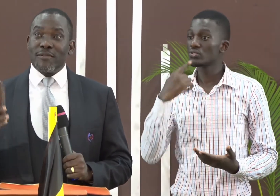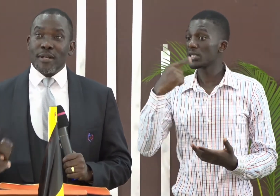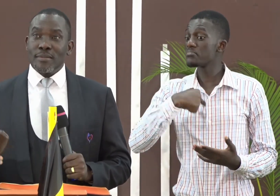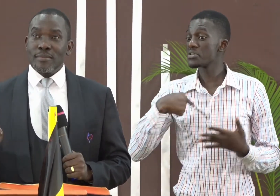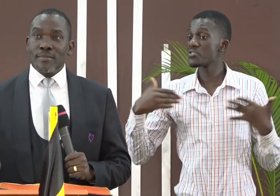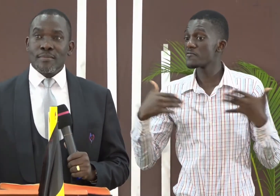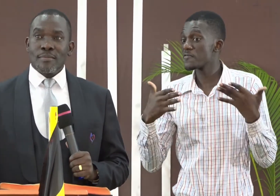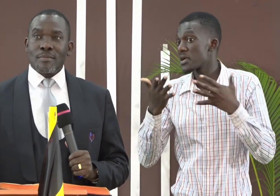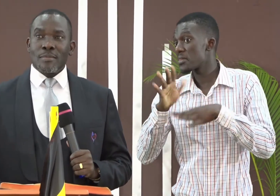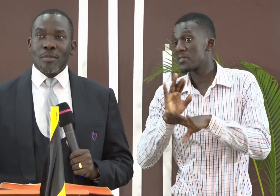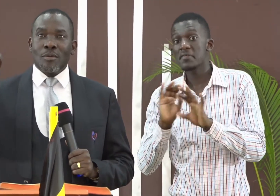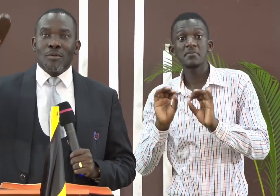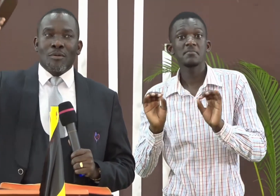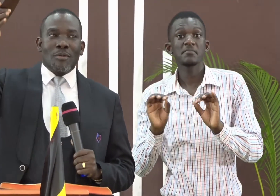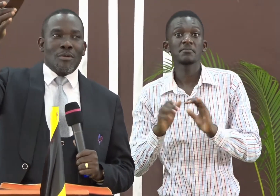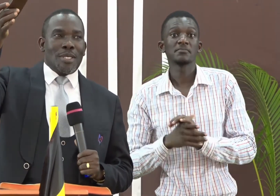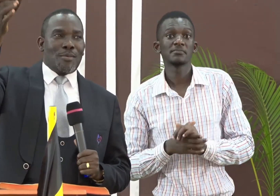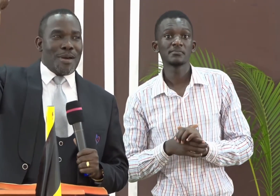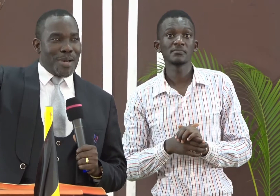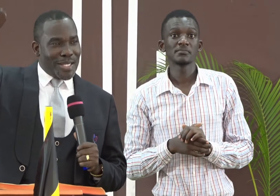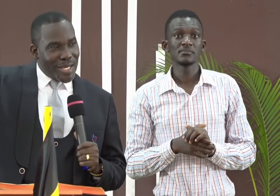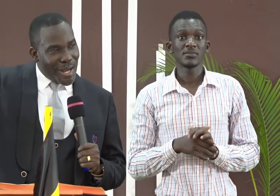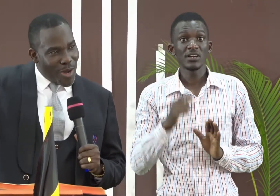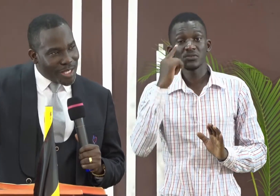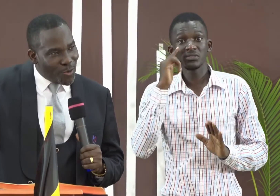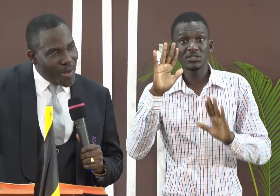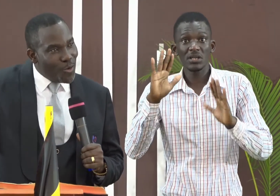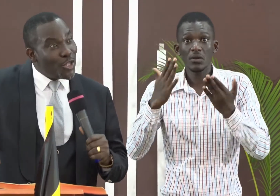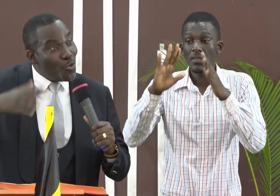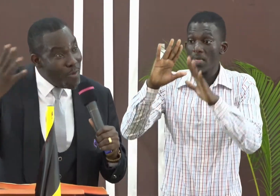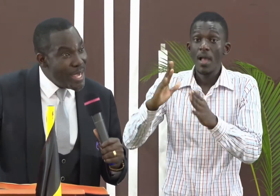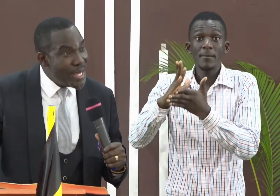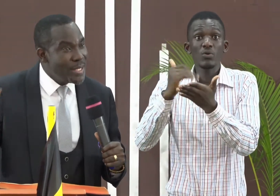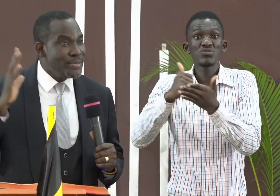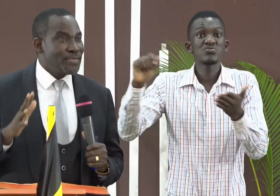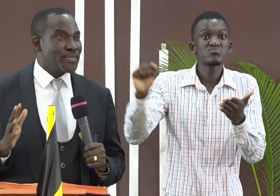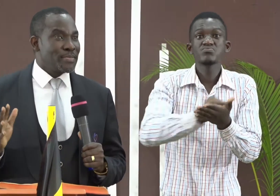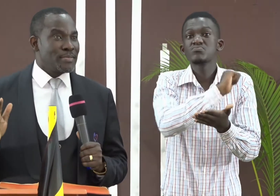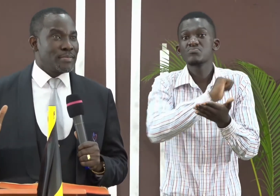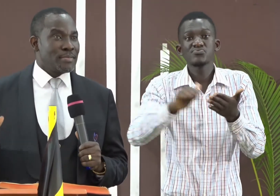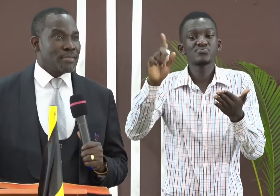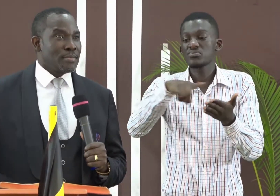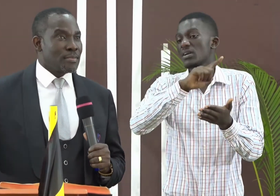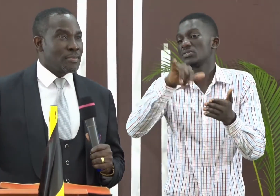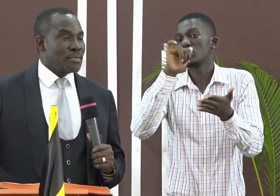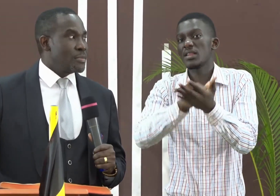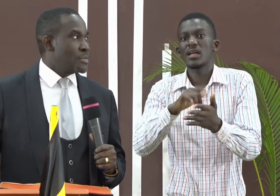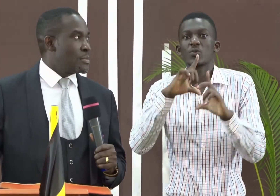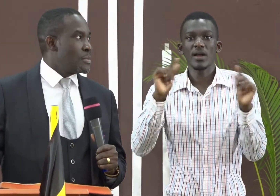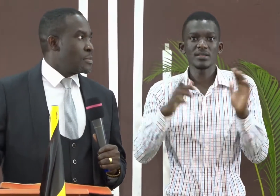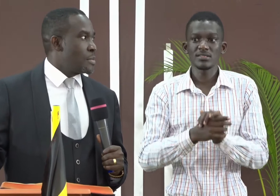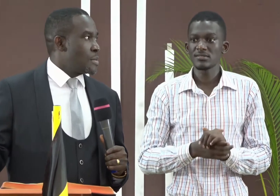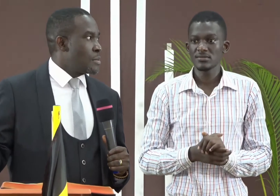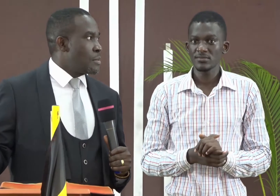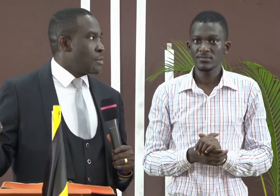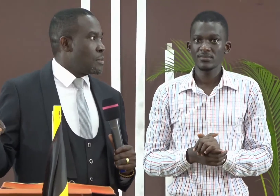siti ya kufa. Tell them, for me, I don't fear death. Wachiteka wansi kubango uchikubi. And you'll see that sword